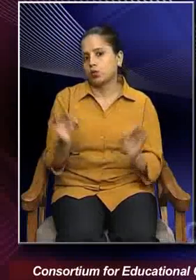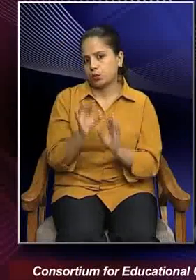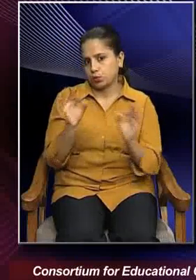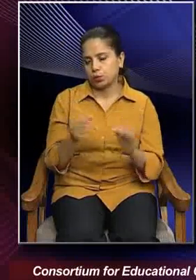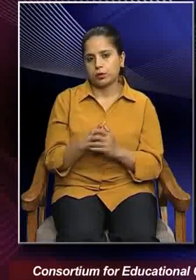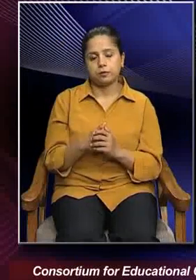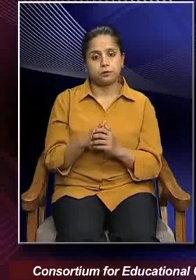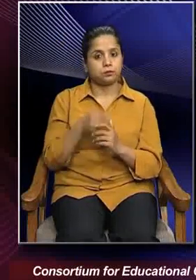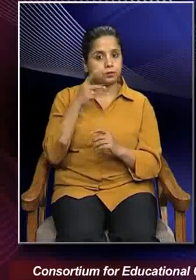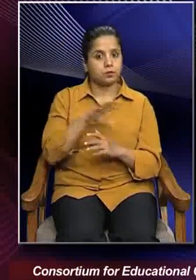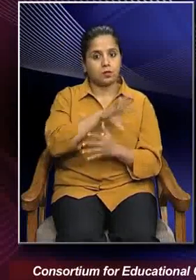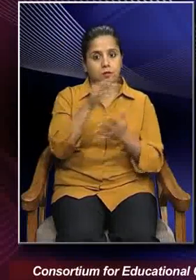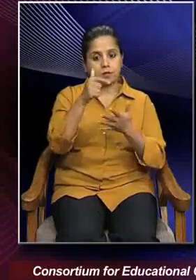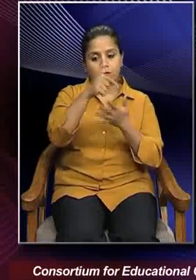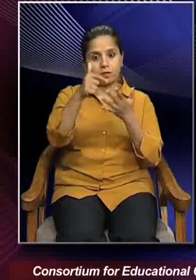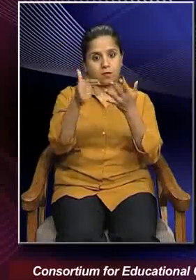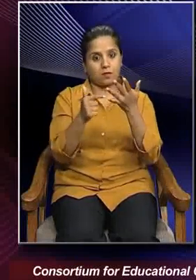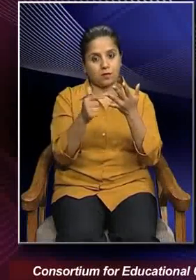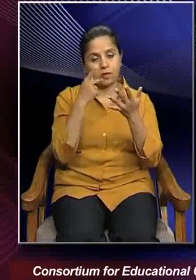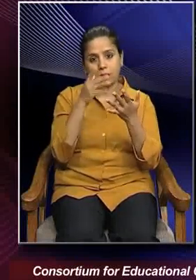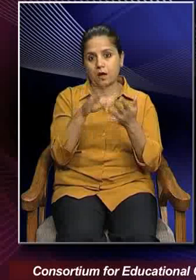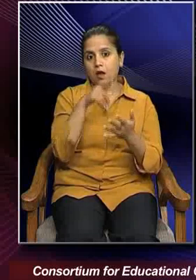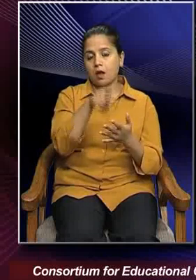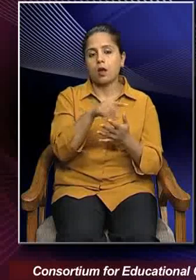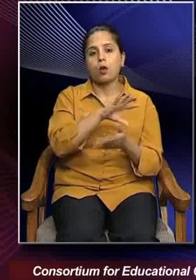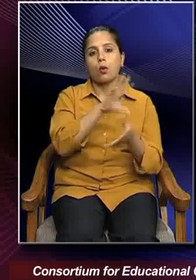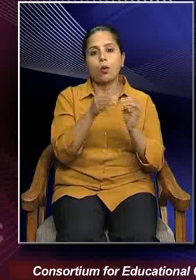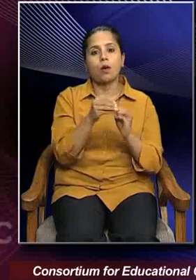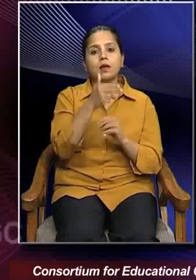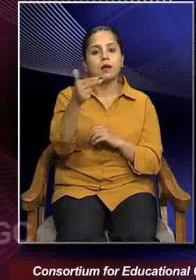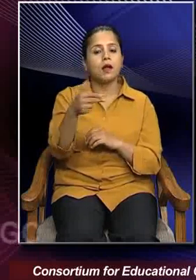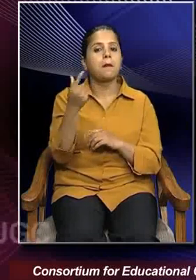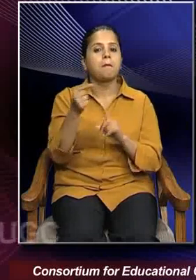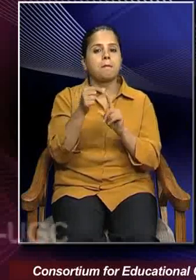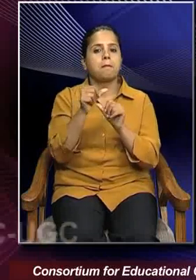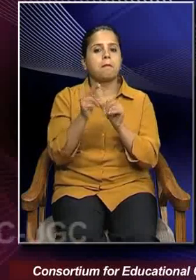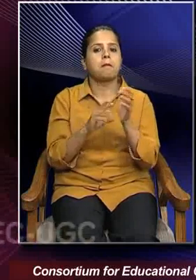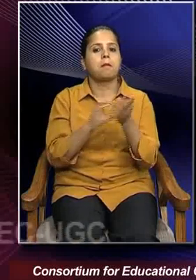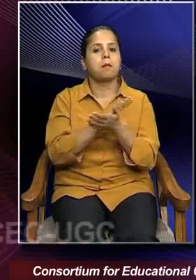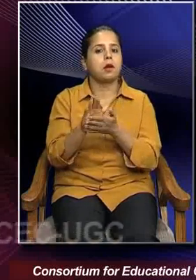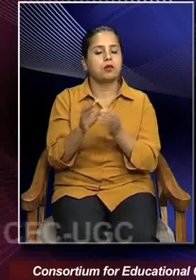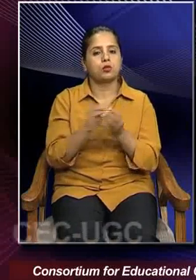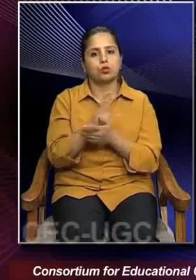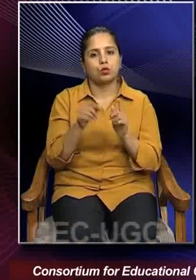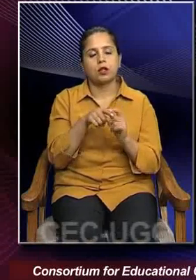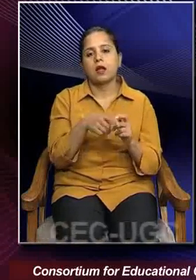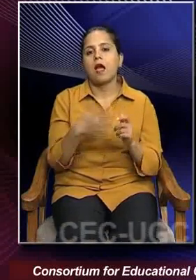And these together, these 5 together are known as Panchabhut, and they are all physical.